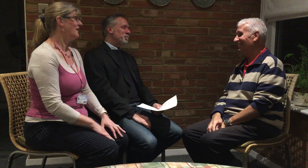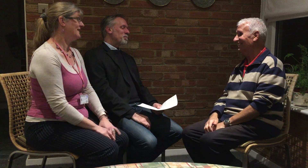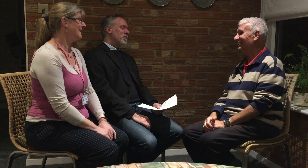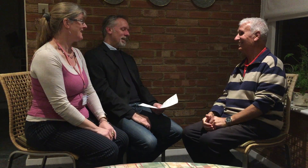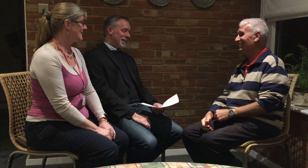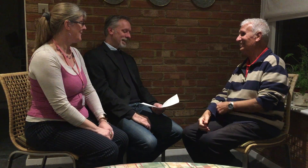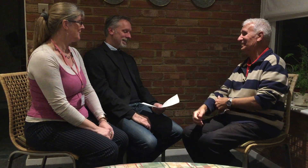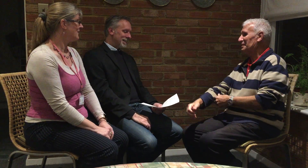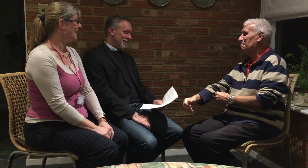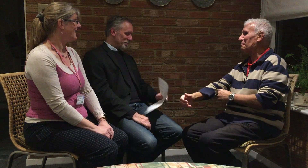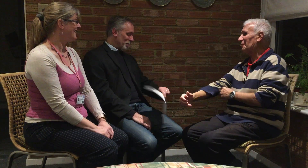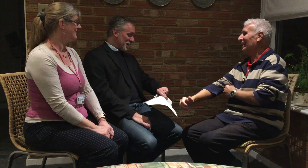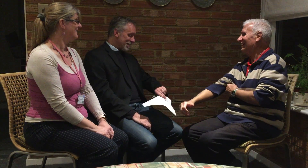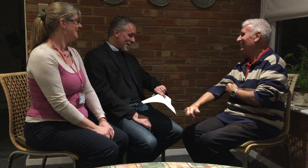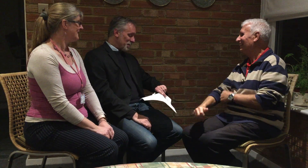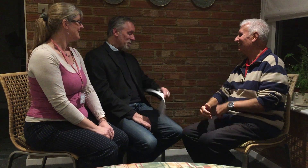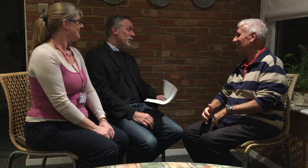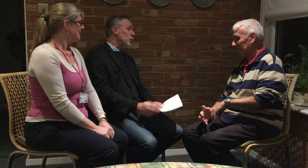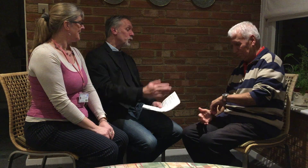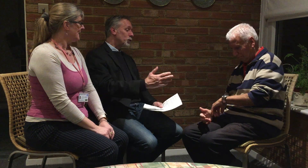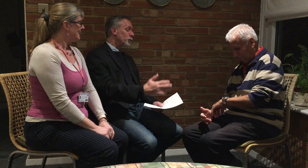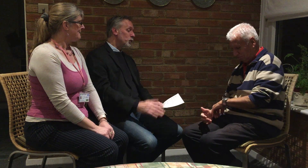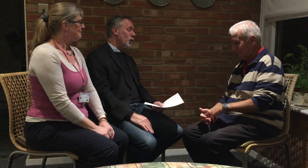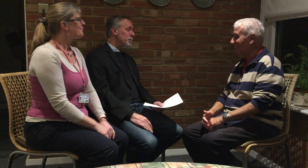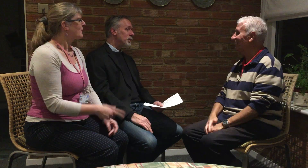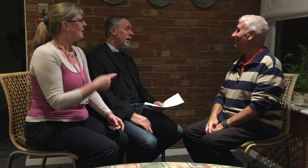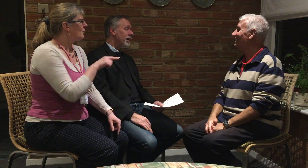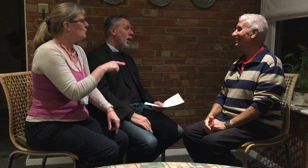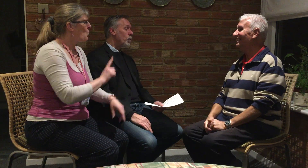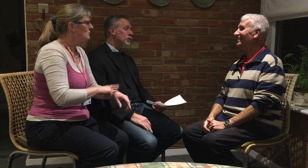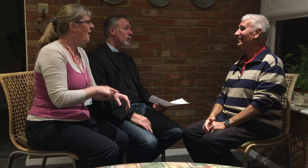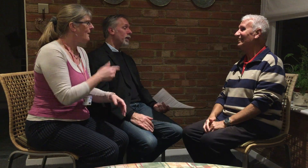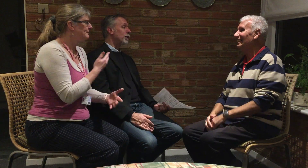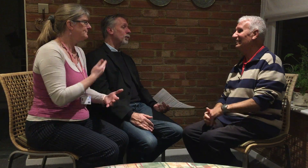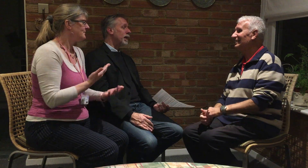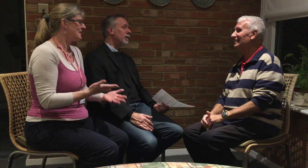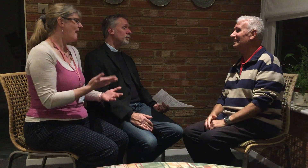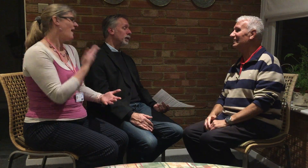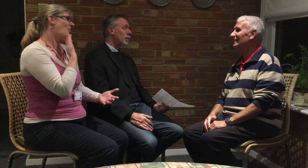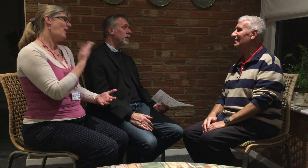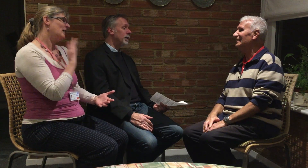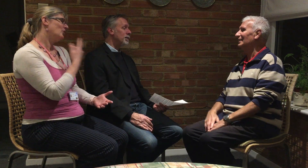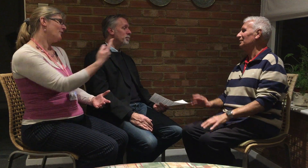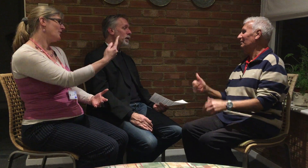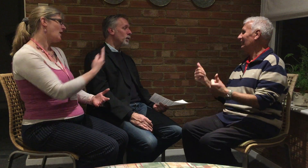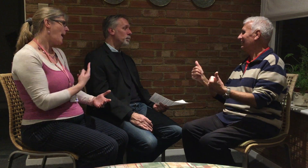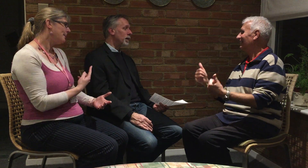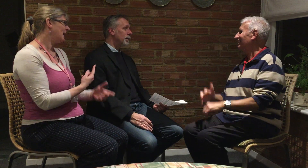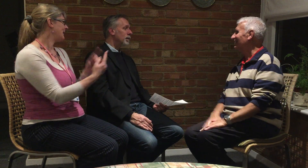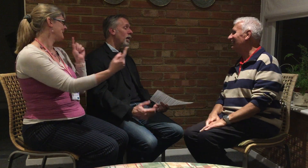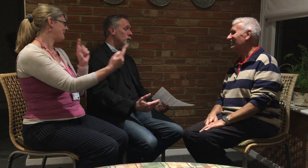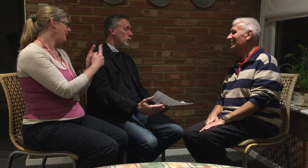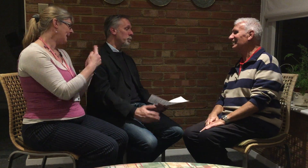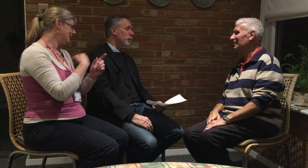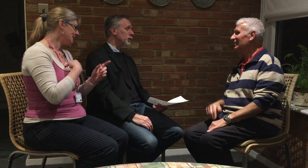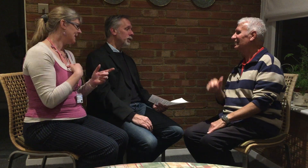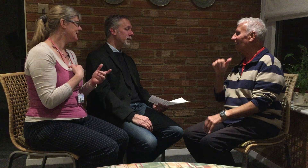Right, yes, no, you're right there. Right, so conscious of your time today, I want to thank you again for coming in to meet with me. I do appreciate